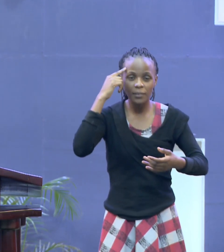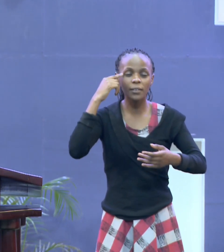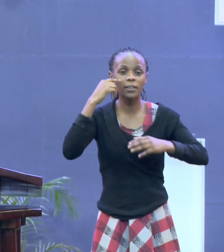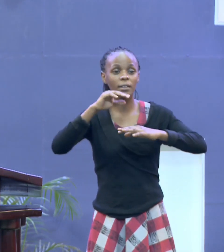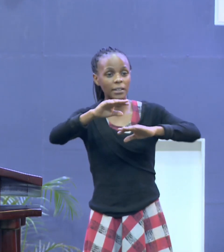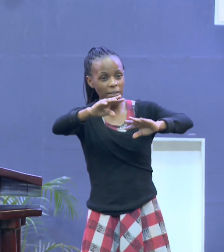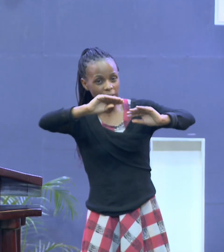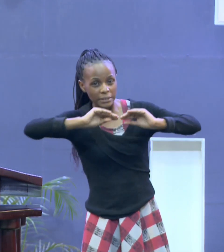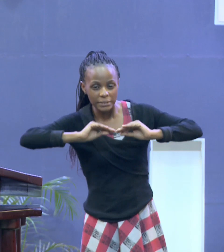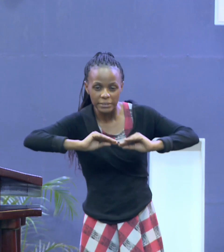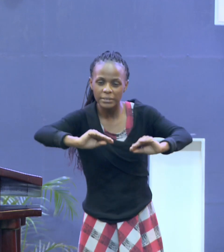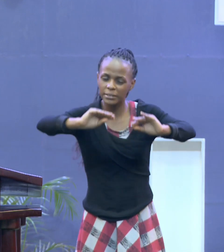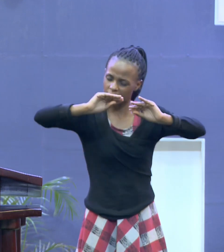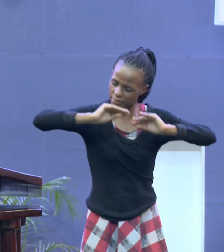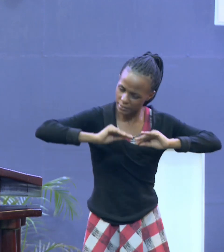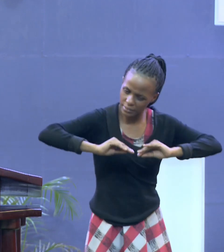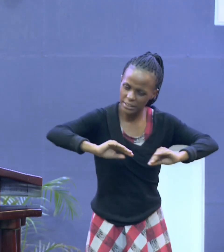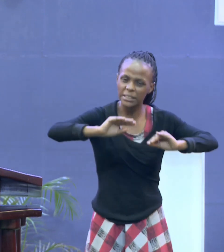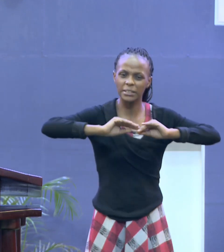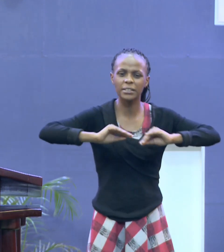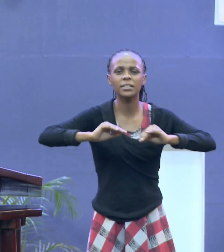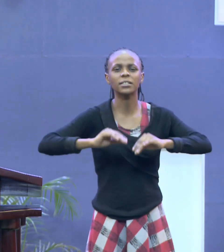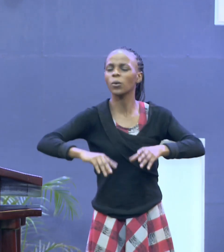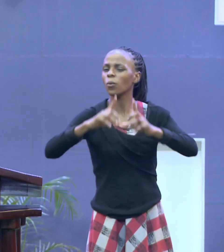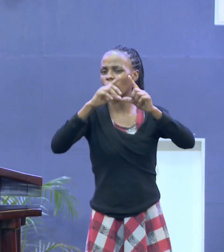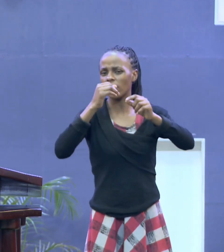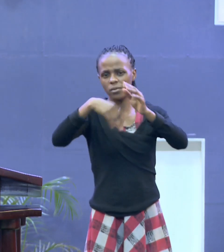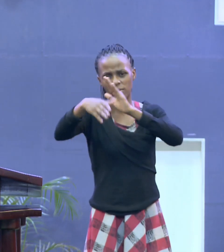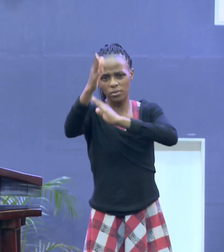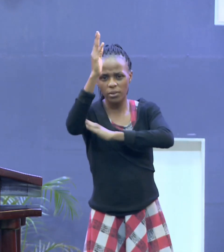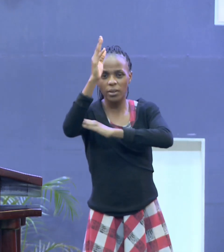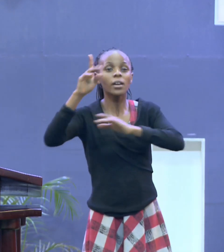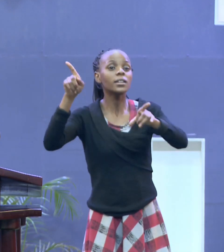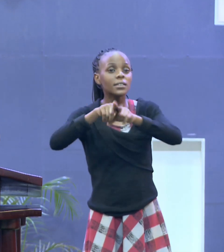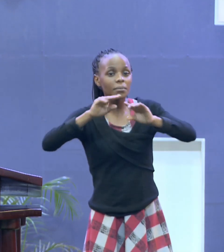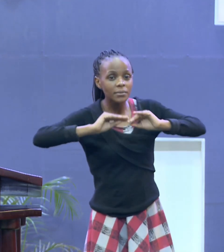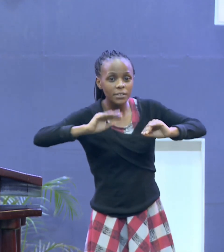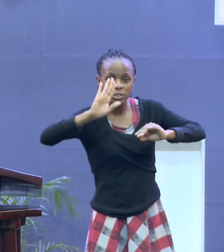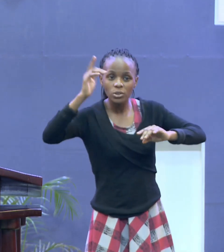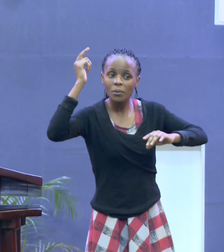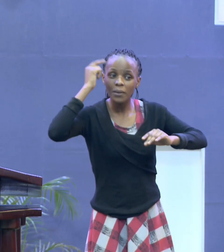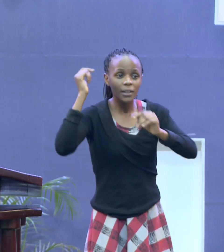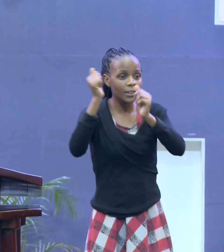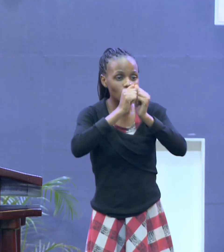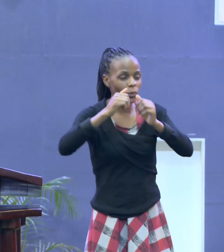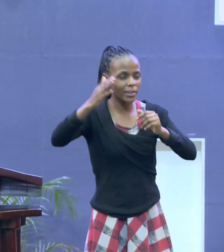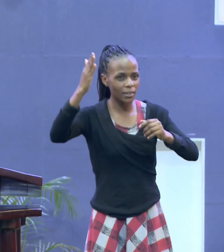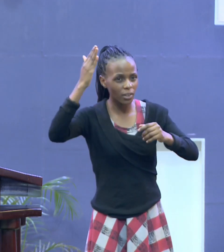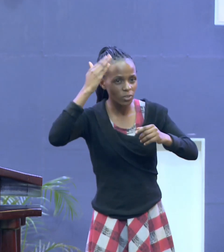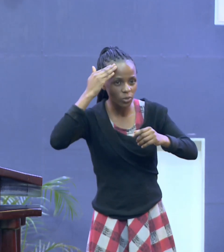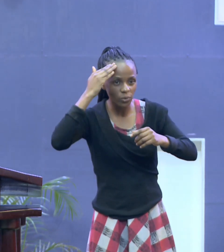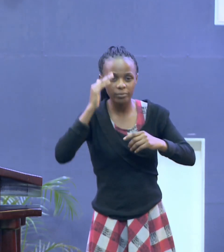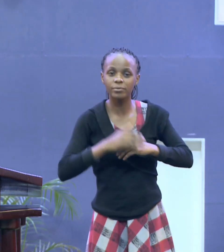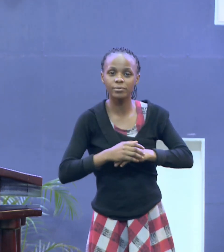Ojifidinga. N'ekigambo kya Katonda. You feed it with the word of God. Ogifeedinga n'okumanya. You feed it